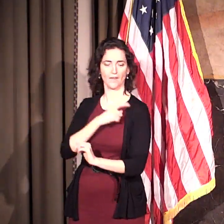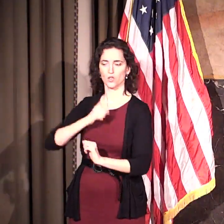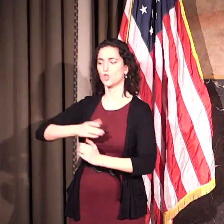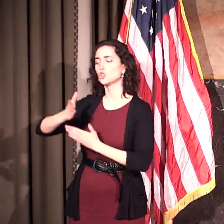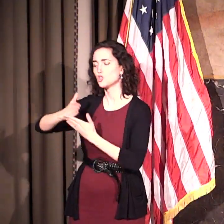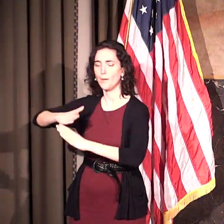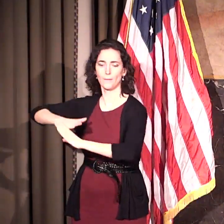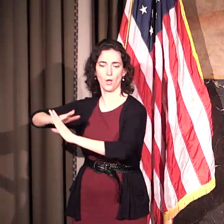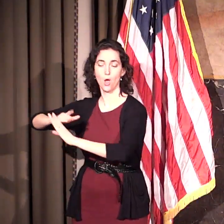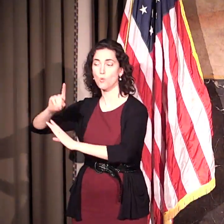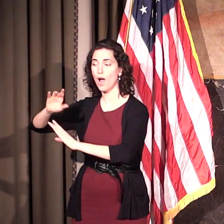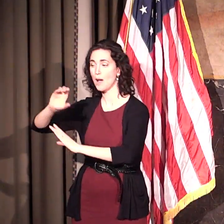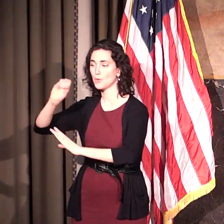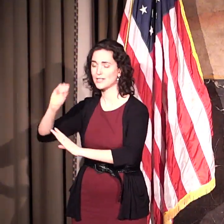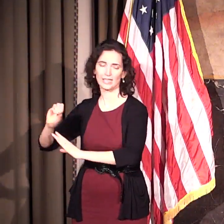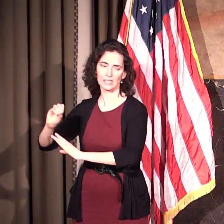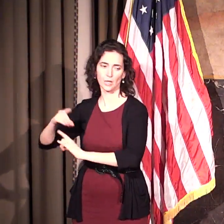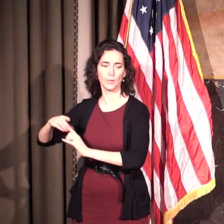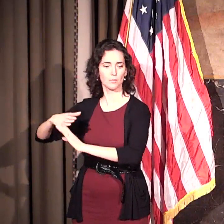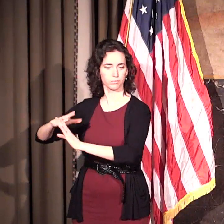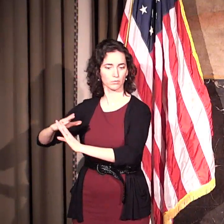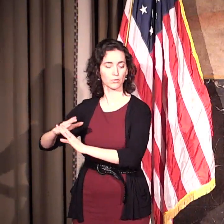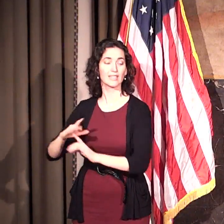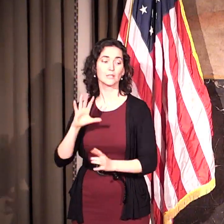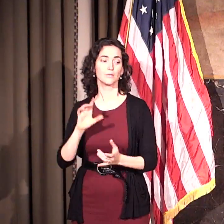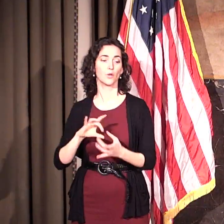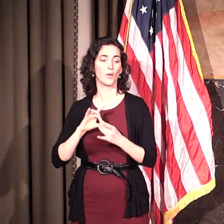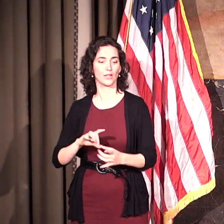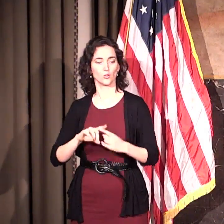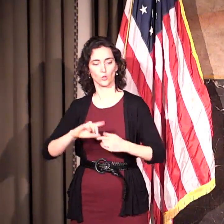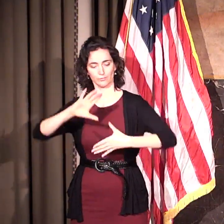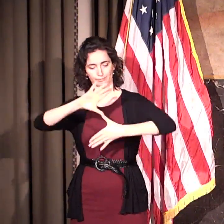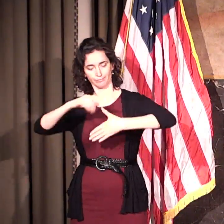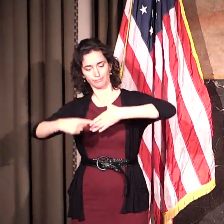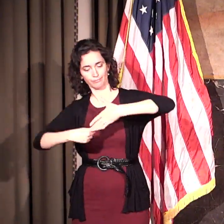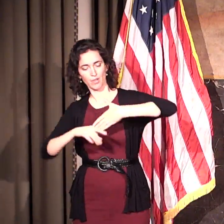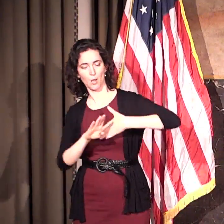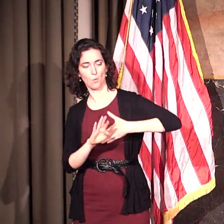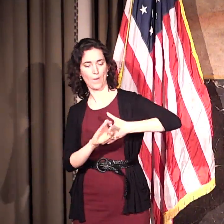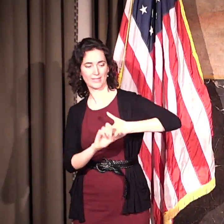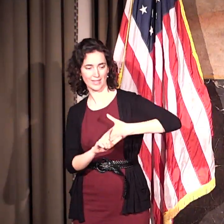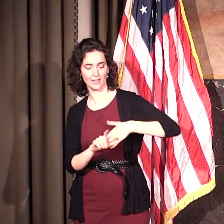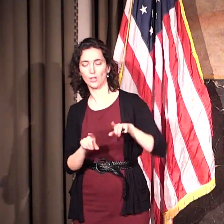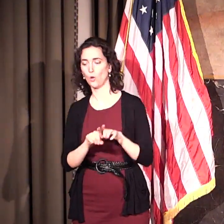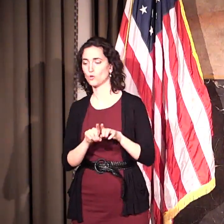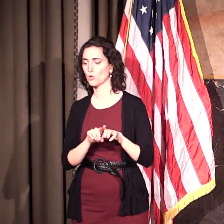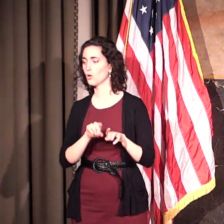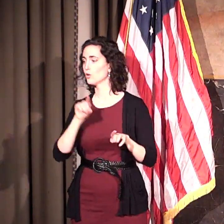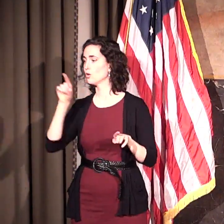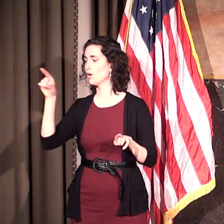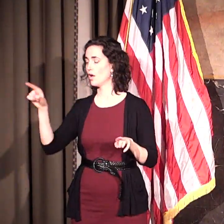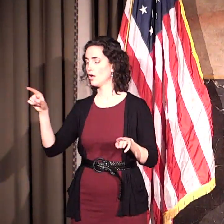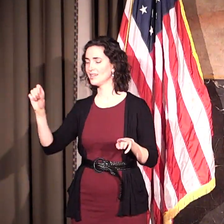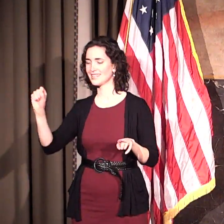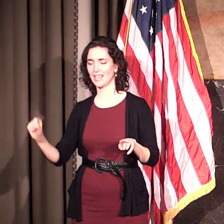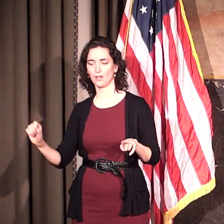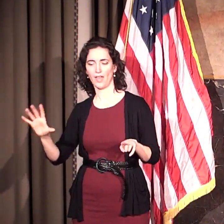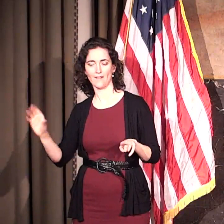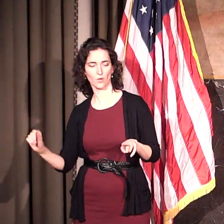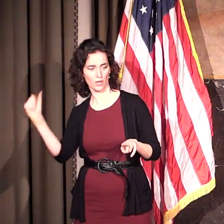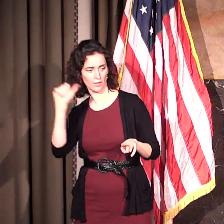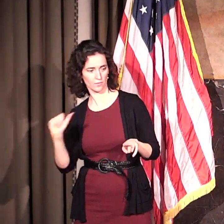That's absolutely right, and I'm talking now specifically to the Brazilian and the South African, because we do think the UK one's a good match. For those other